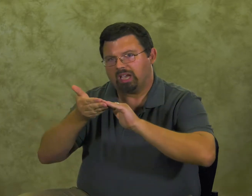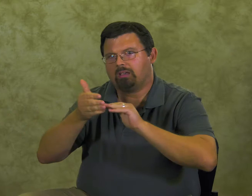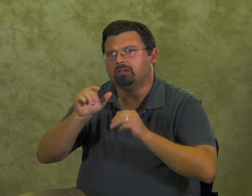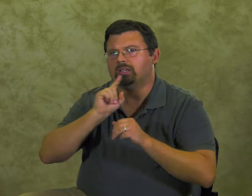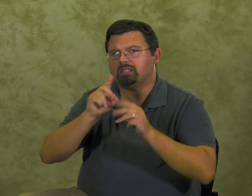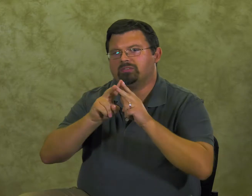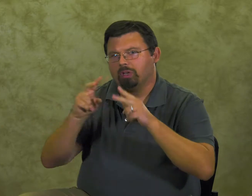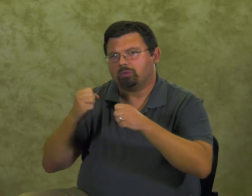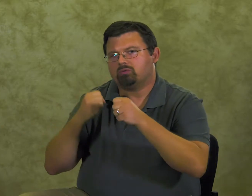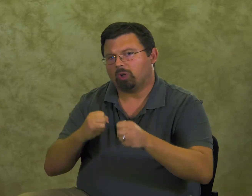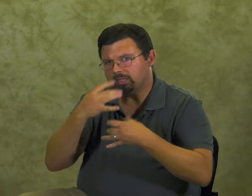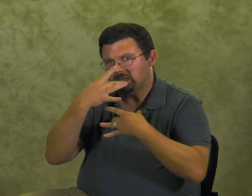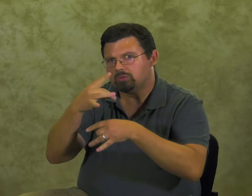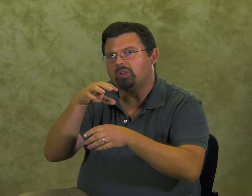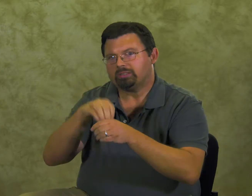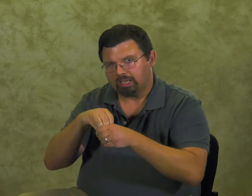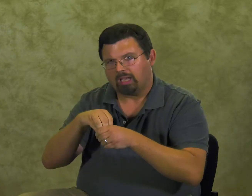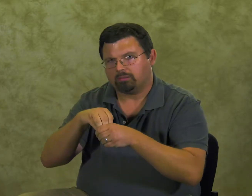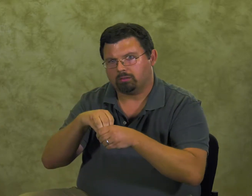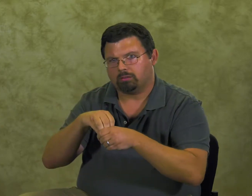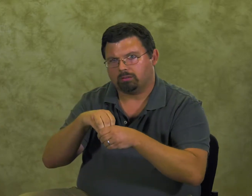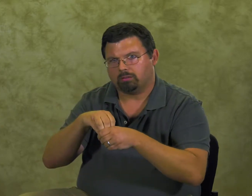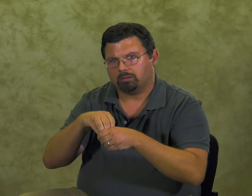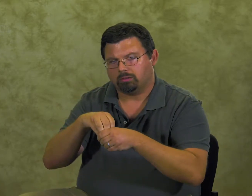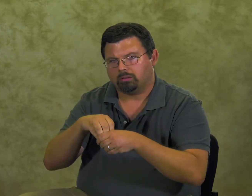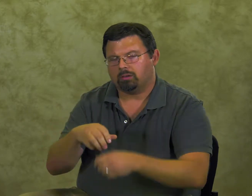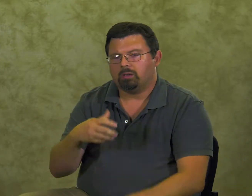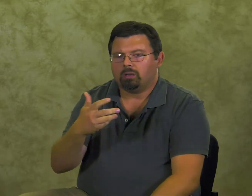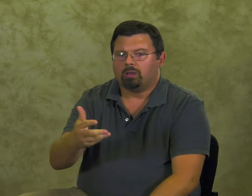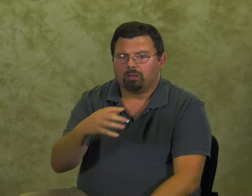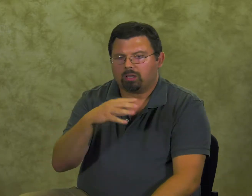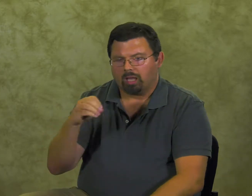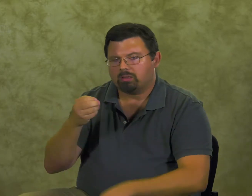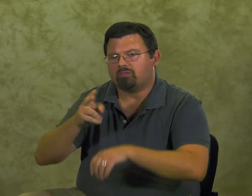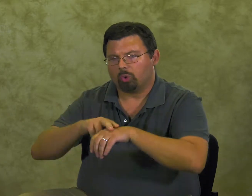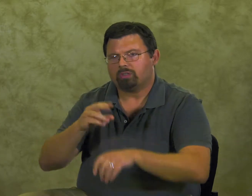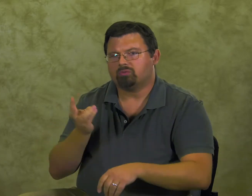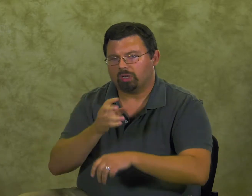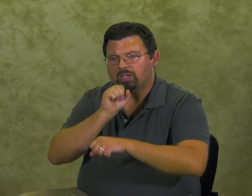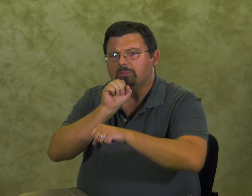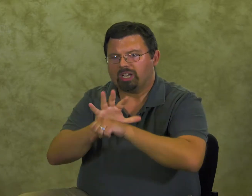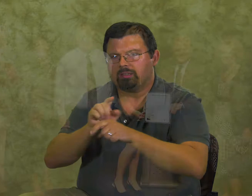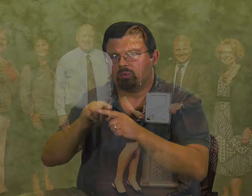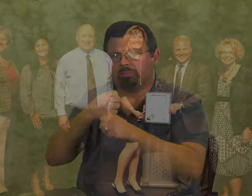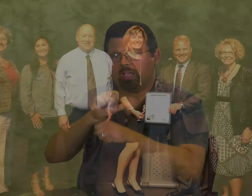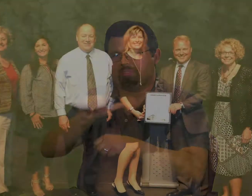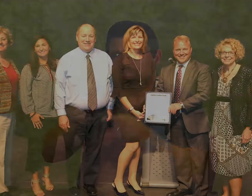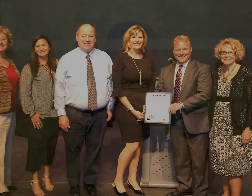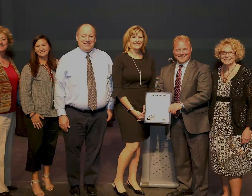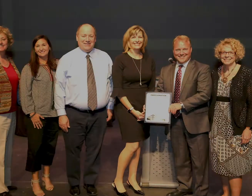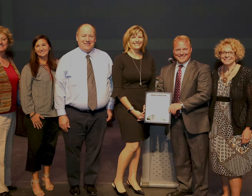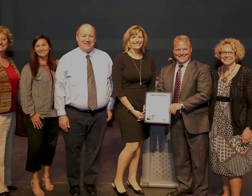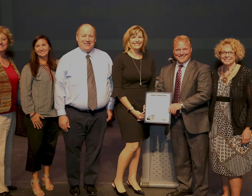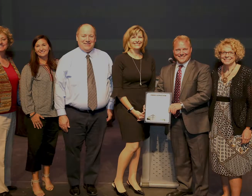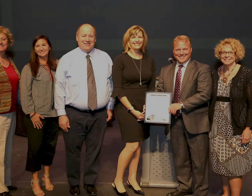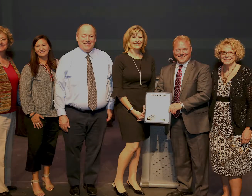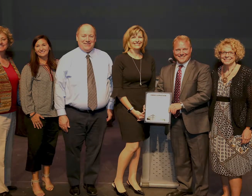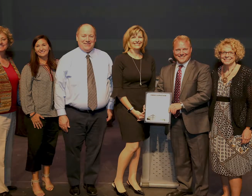And the city is very strongly interested in this. And of course, we are committed to making